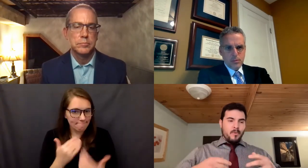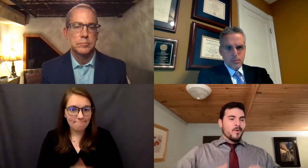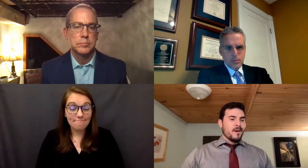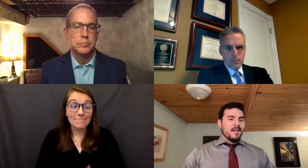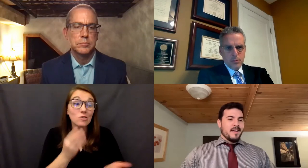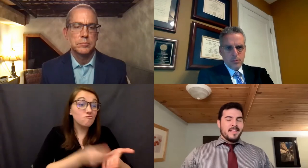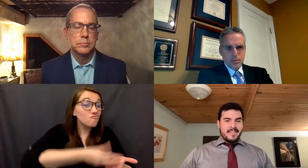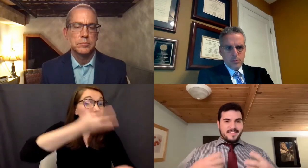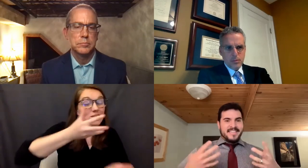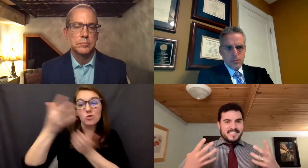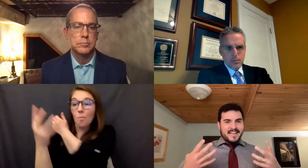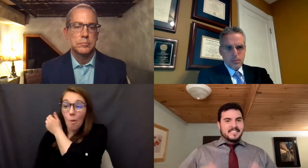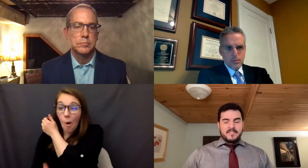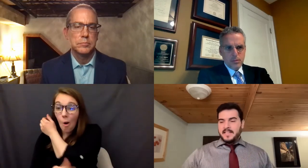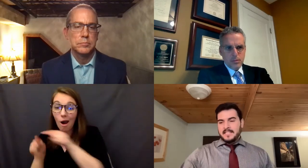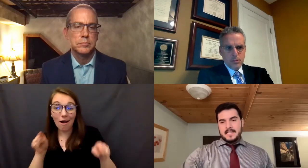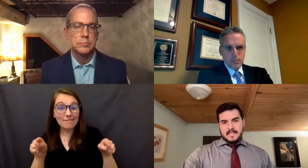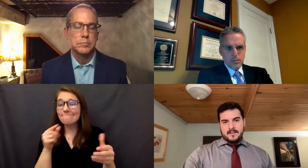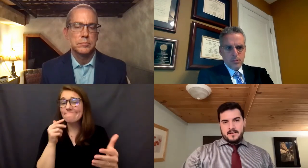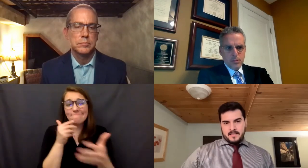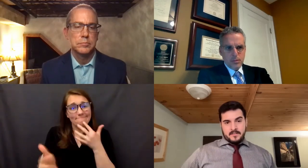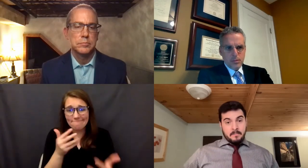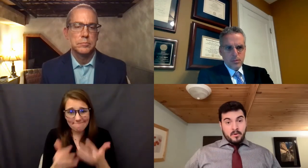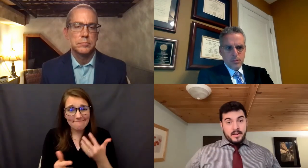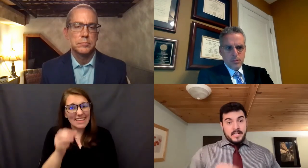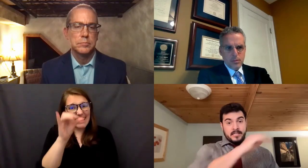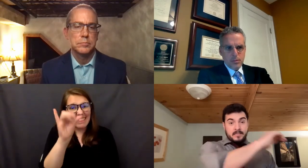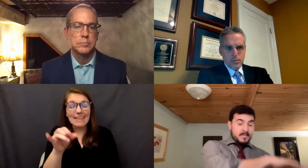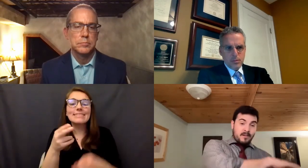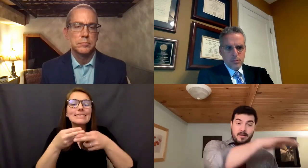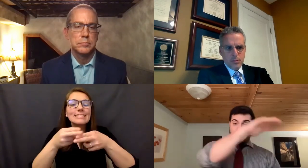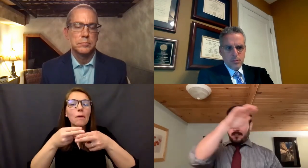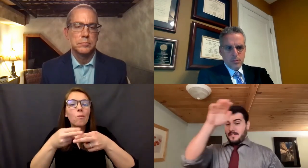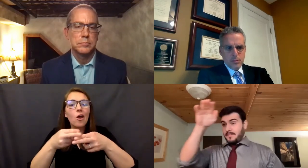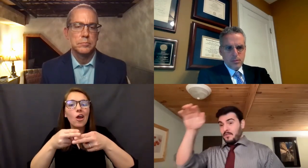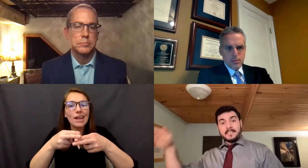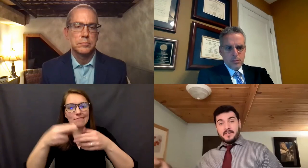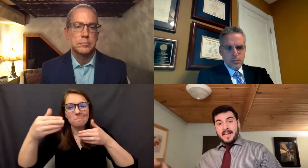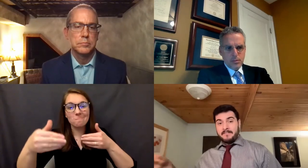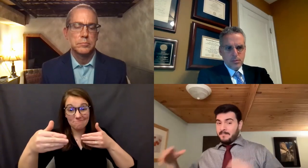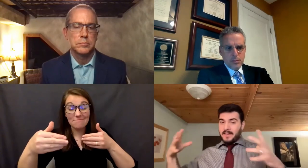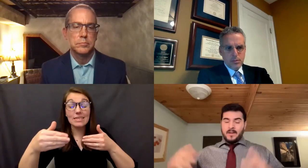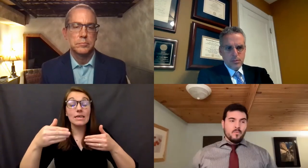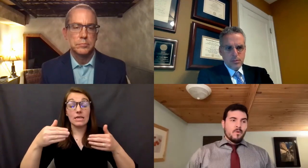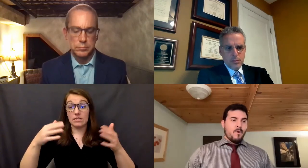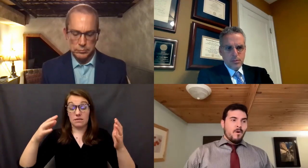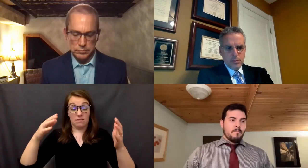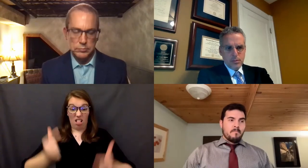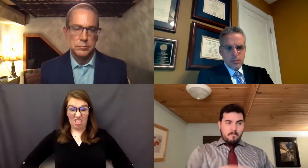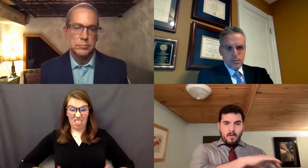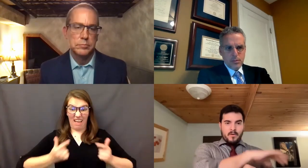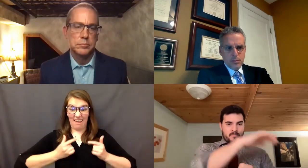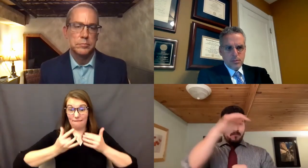rich or poor, that these kinds of things, that these are temporary conditions, because on the horizon of life, we're